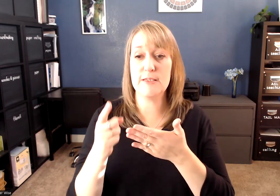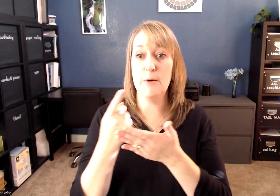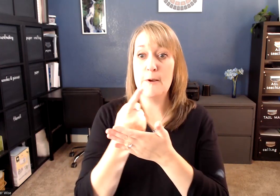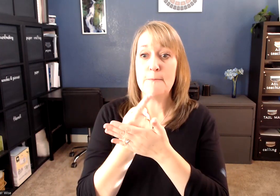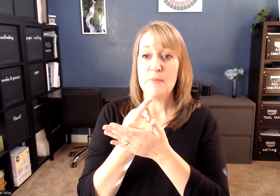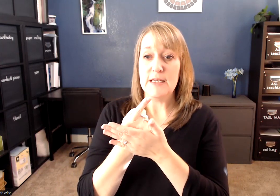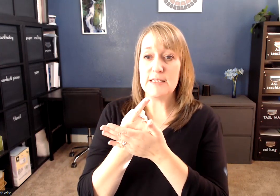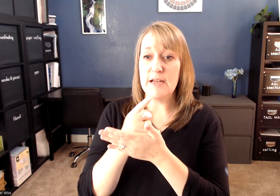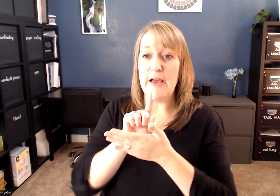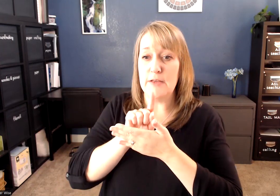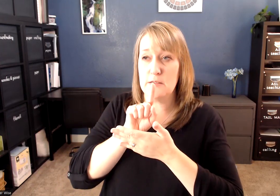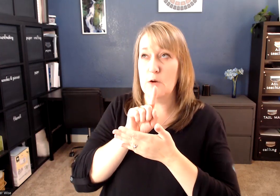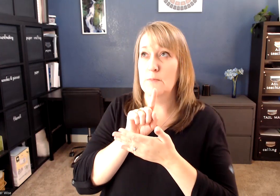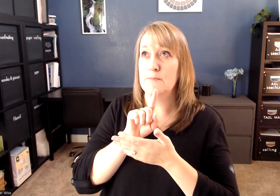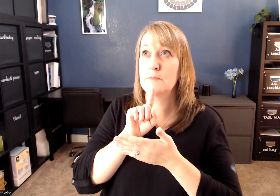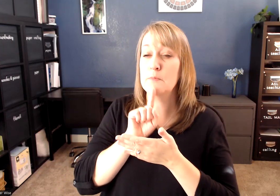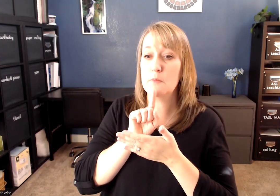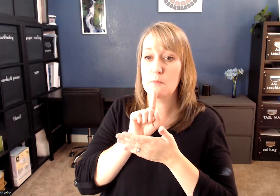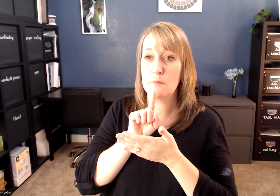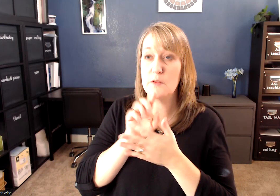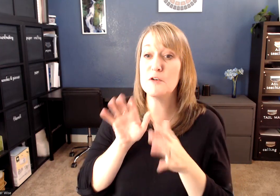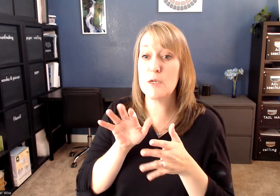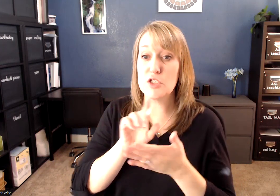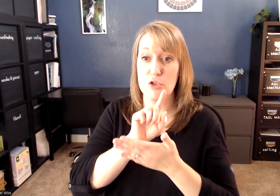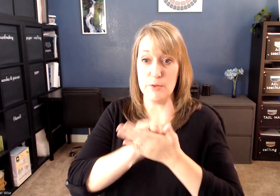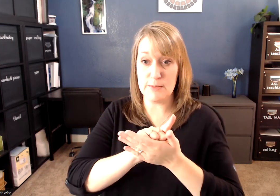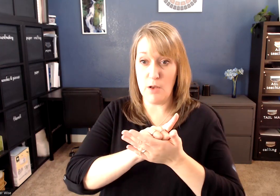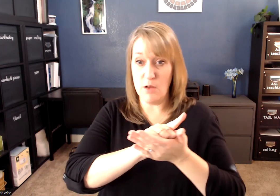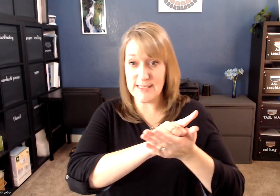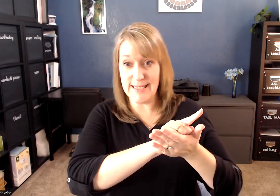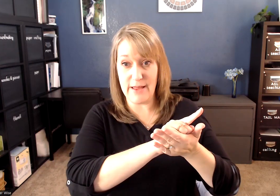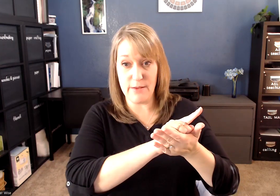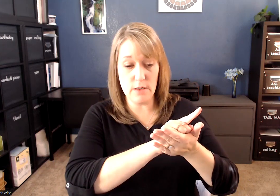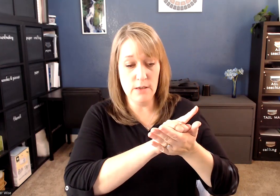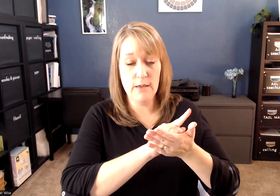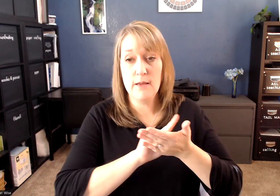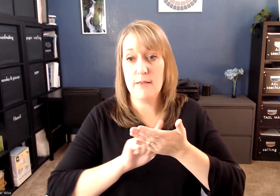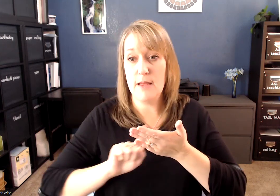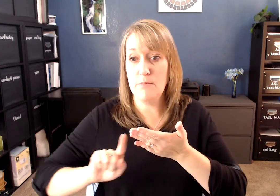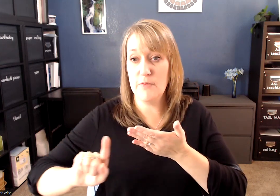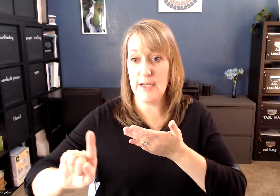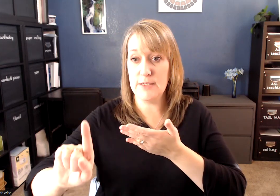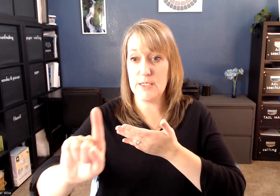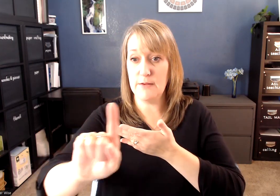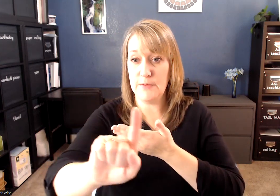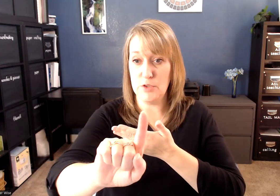So instead of having, so the first way I just showed you is palms together, then move it out into the